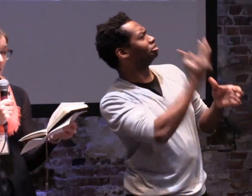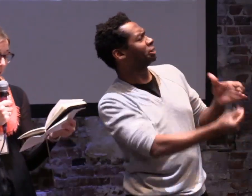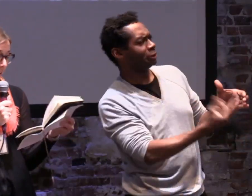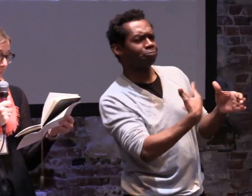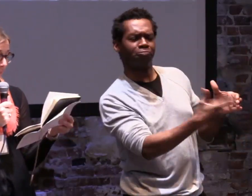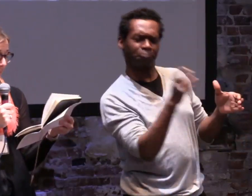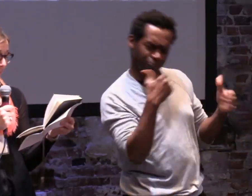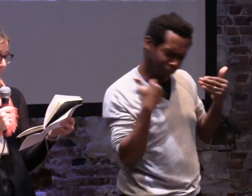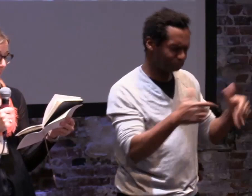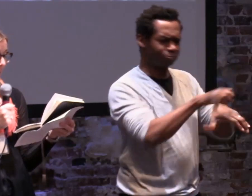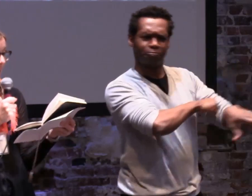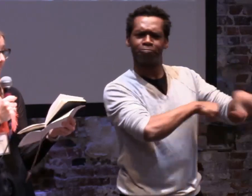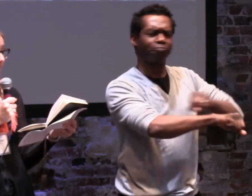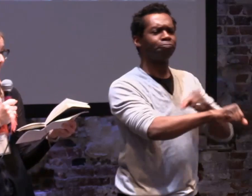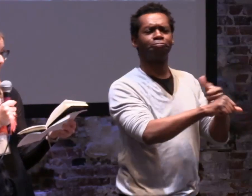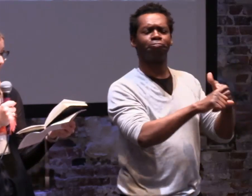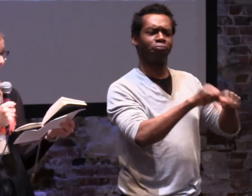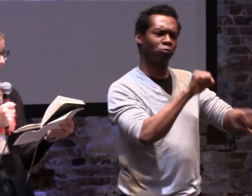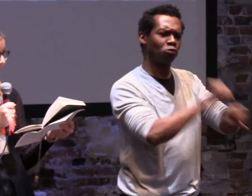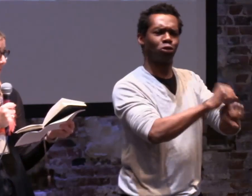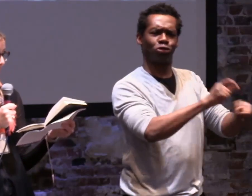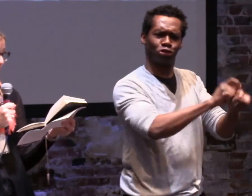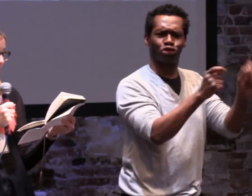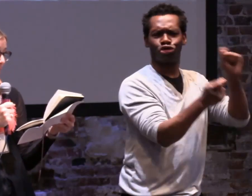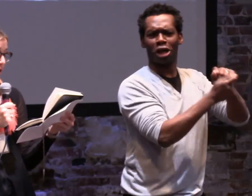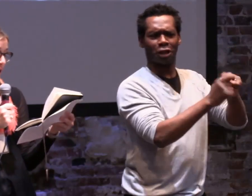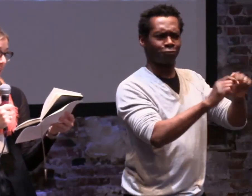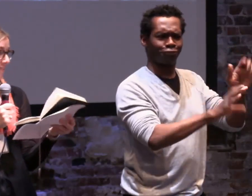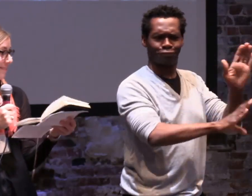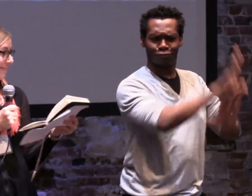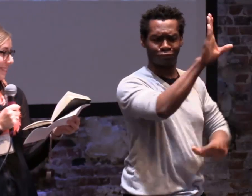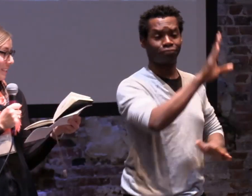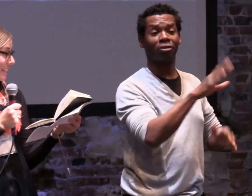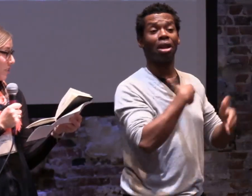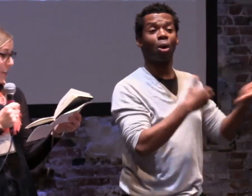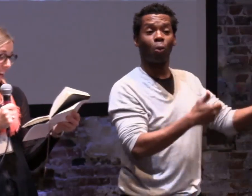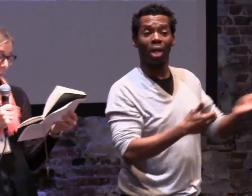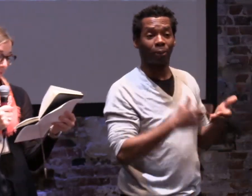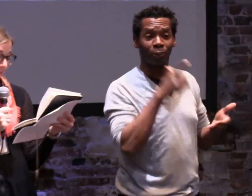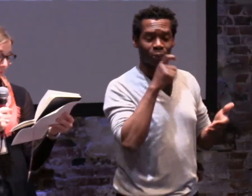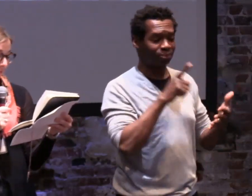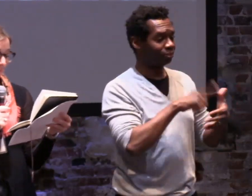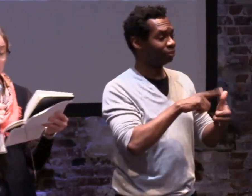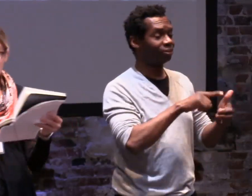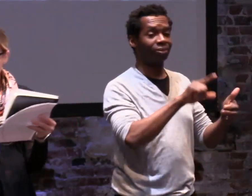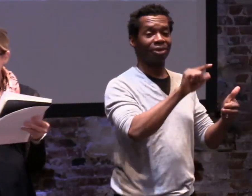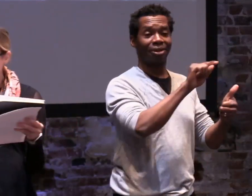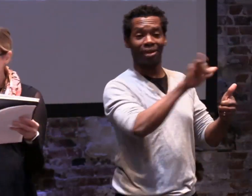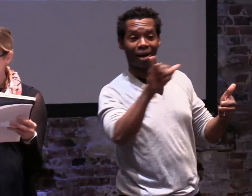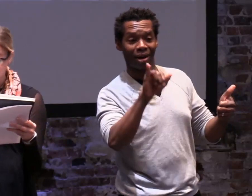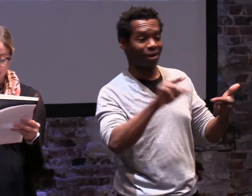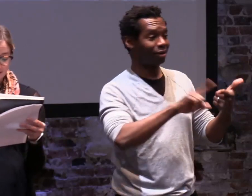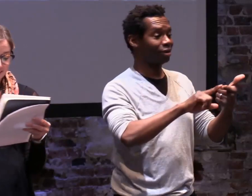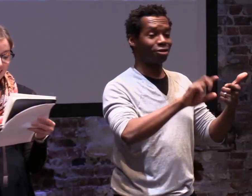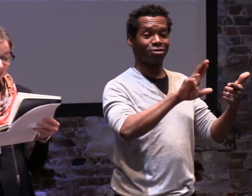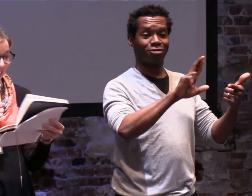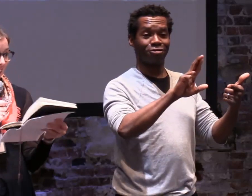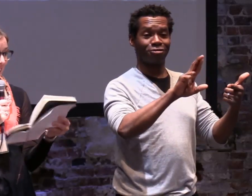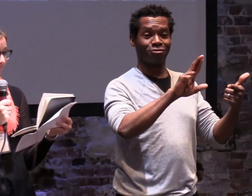welcome Ty, Rachel, DJ, Patty, Ethan,